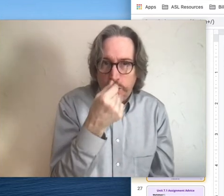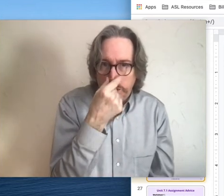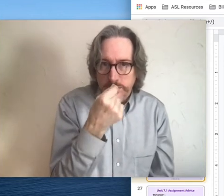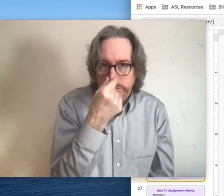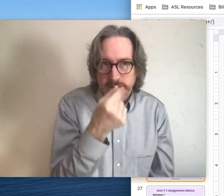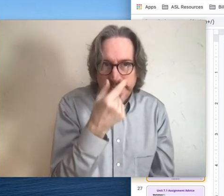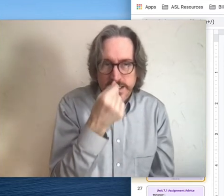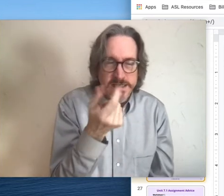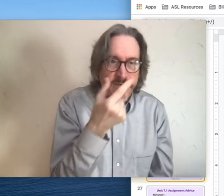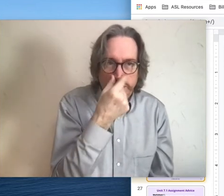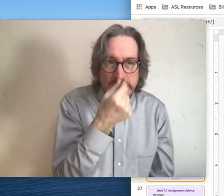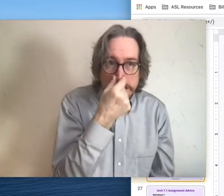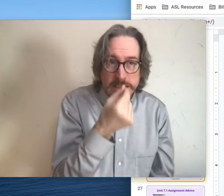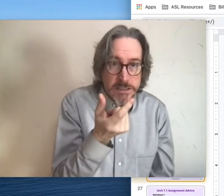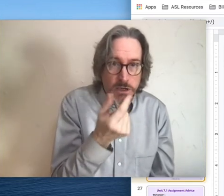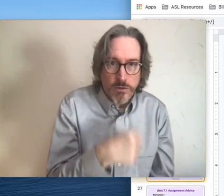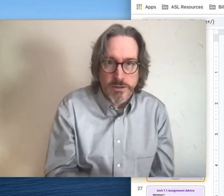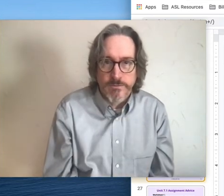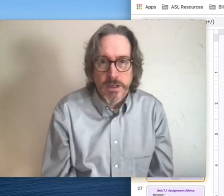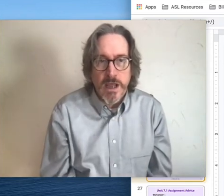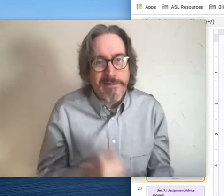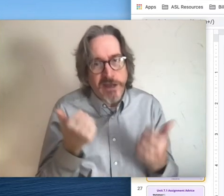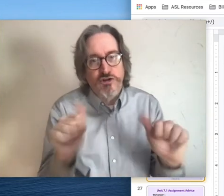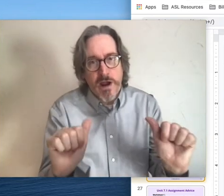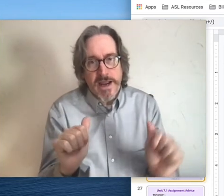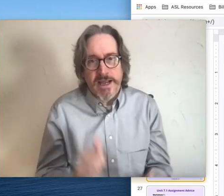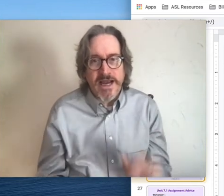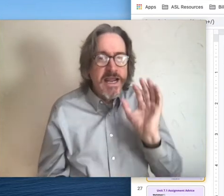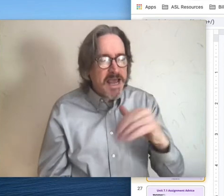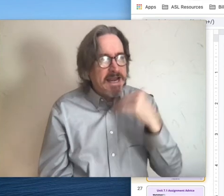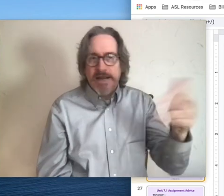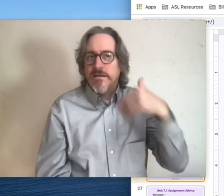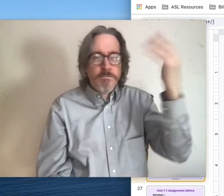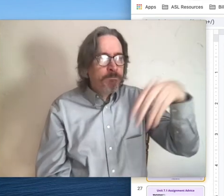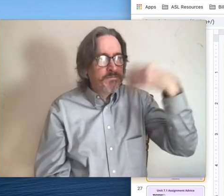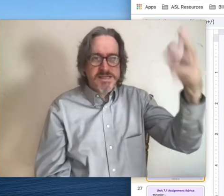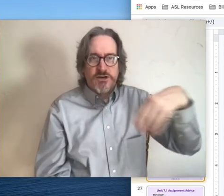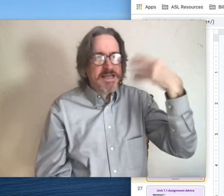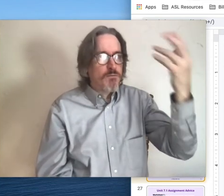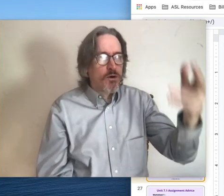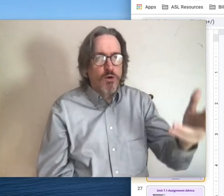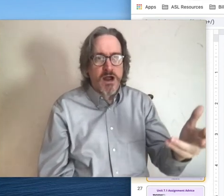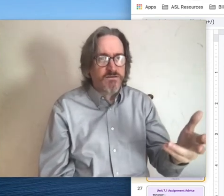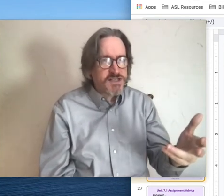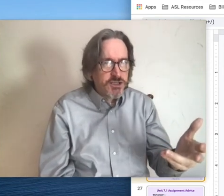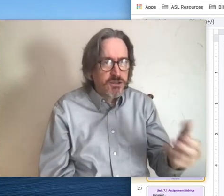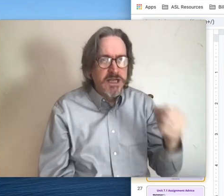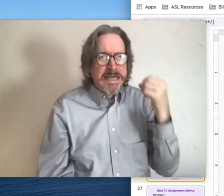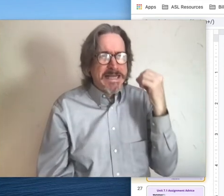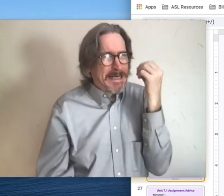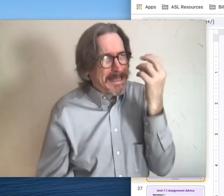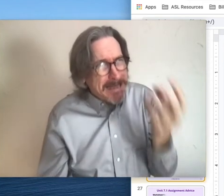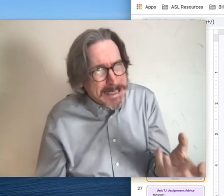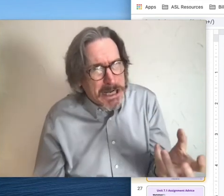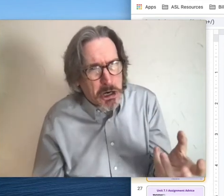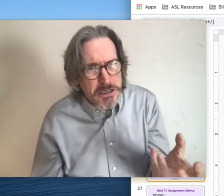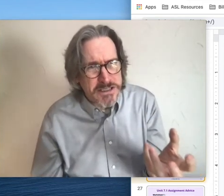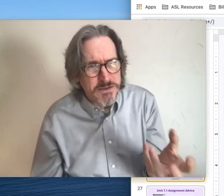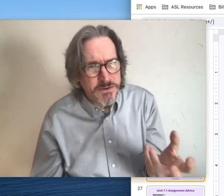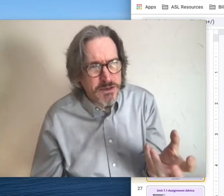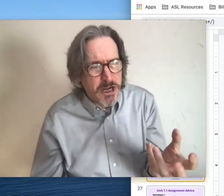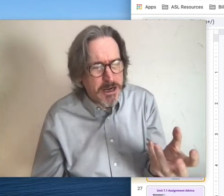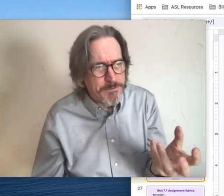got a cold, that's the sign for the illness cold. And then try again. And again, these start to get more and more conversational. They get a little